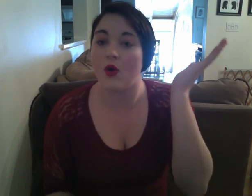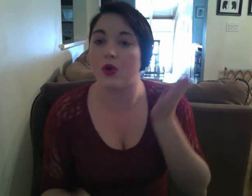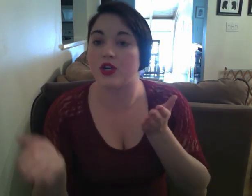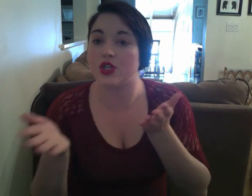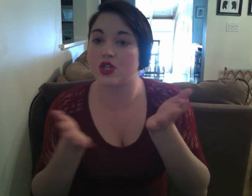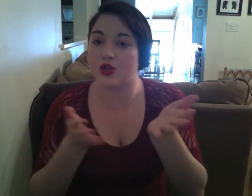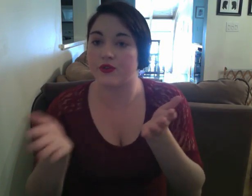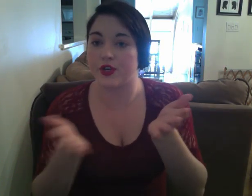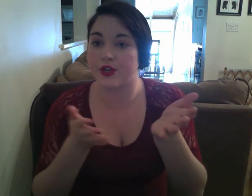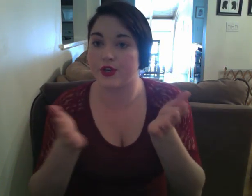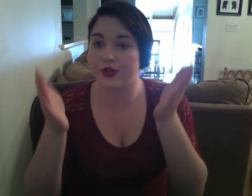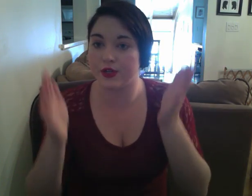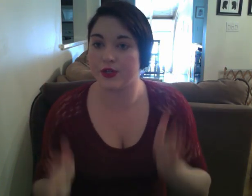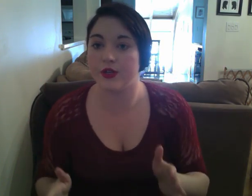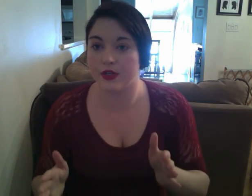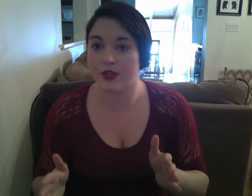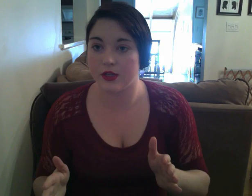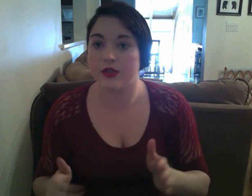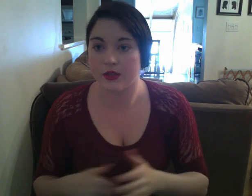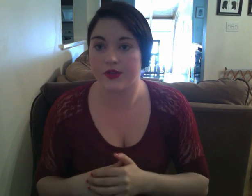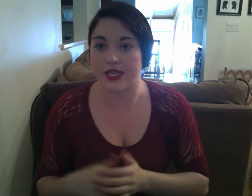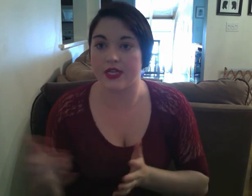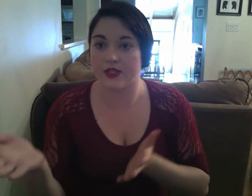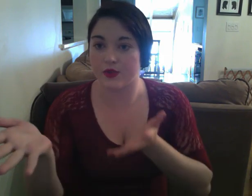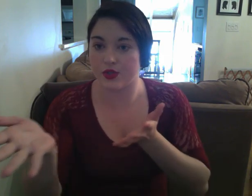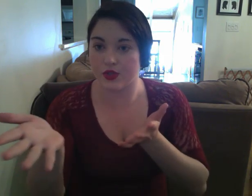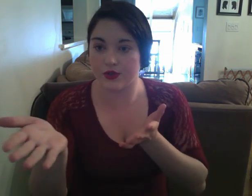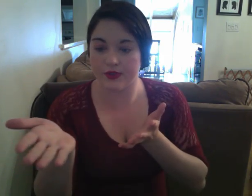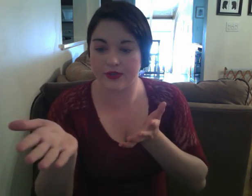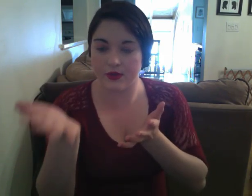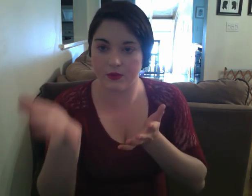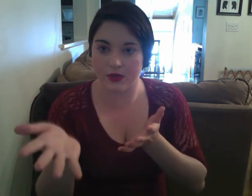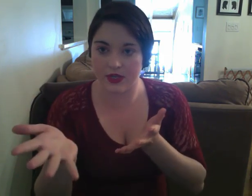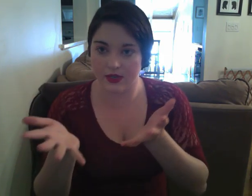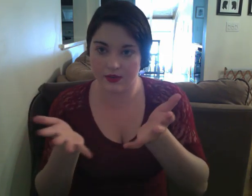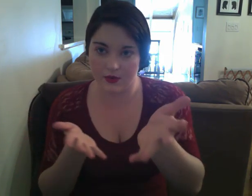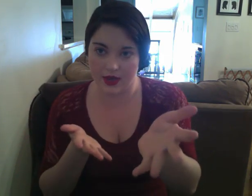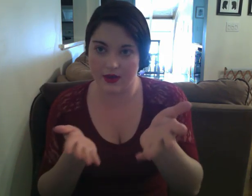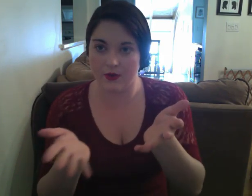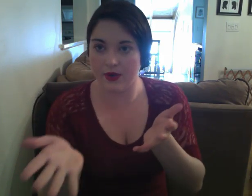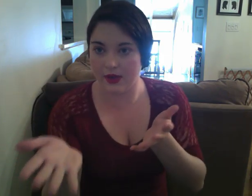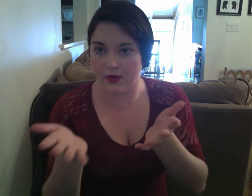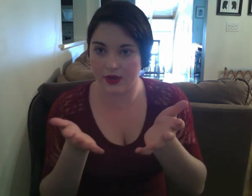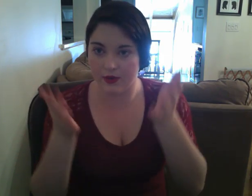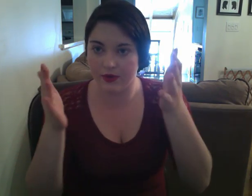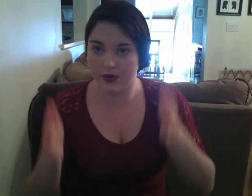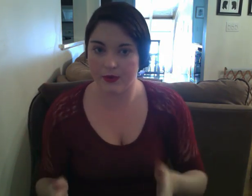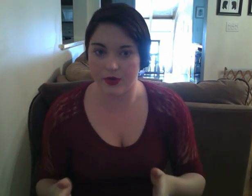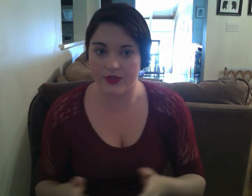Or server. Okay. So serve is like one hand going out, out, out, out. Person.